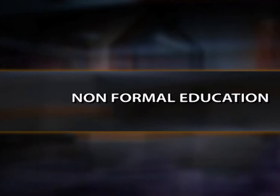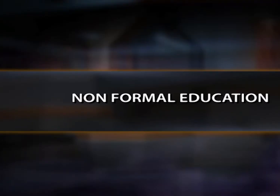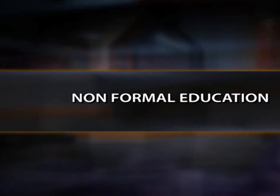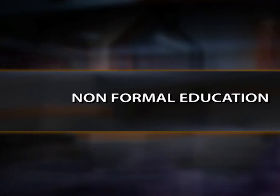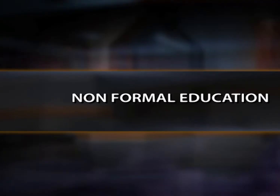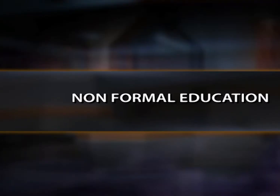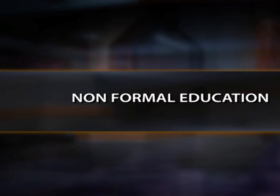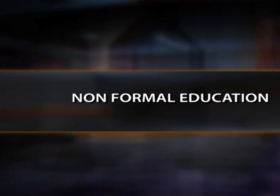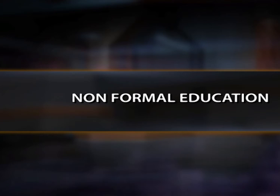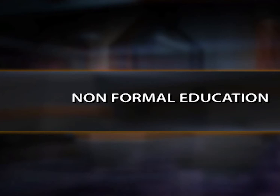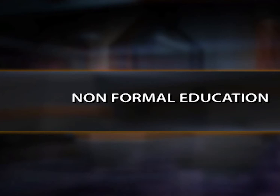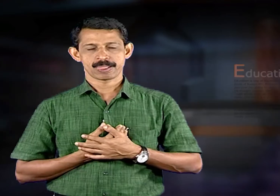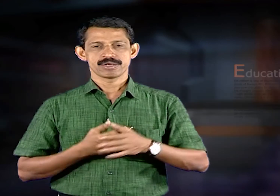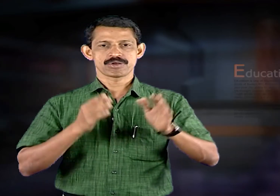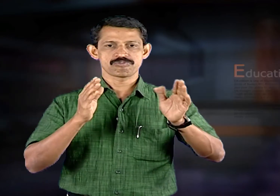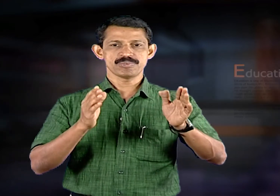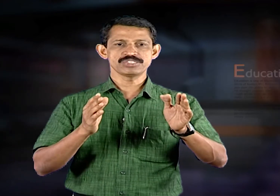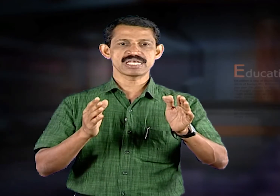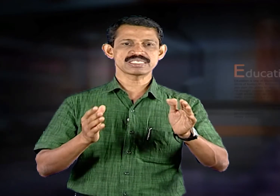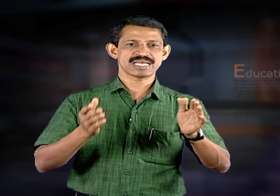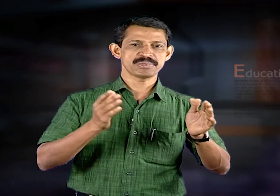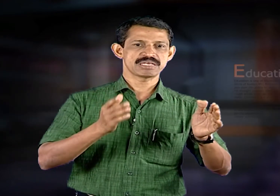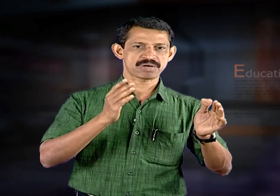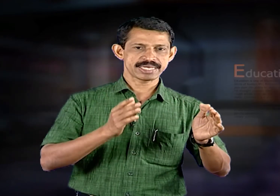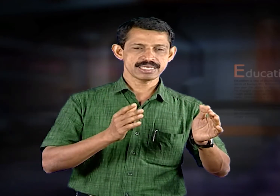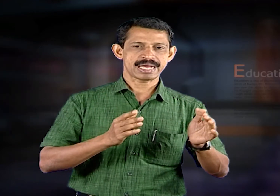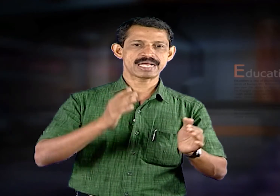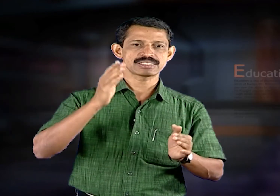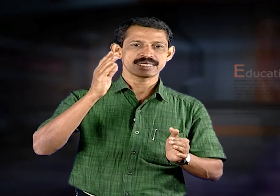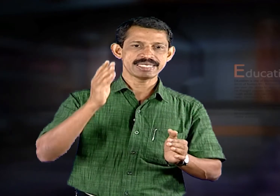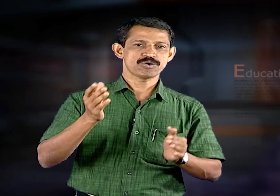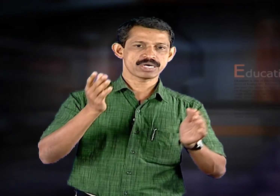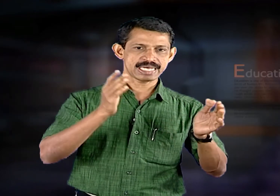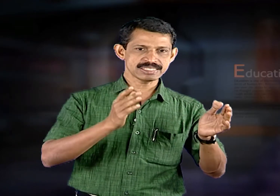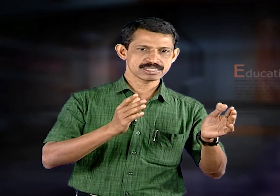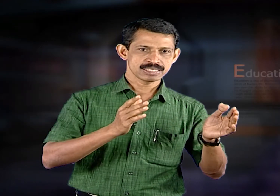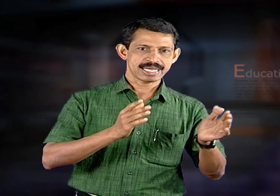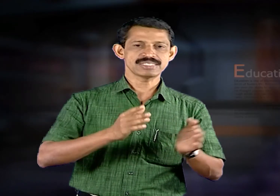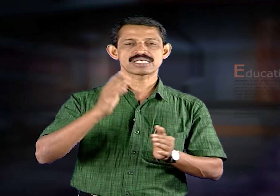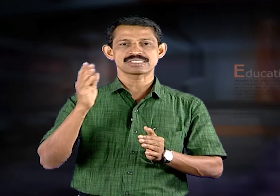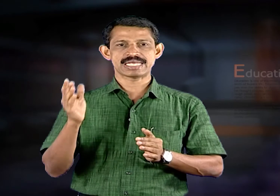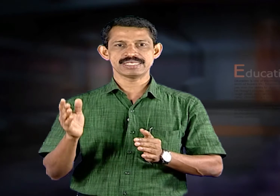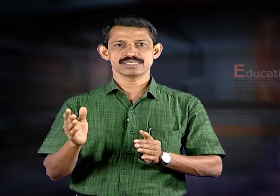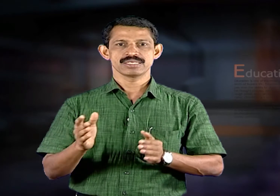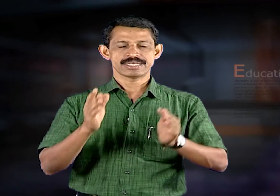Non-formal education. Non-formal education can be defined as any organized and sustained